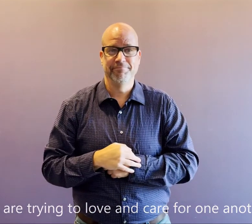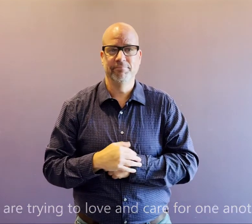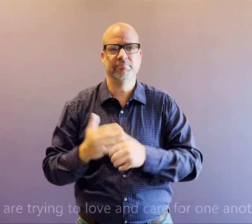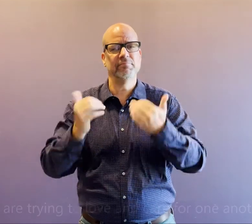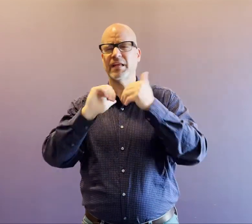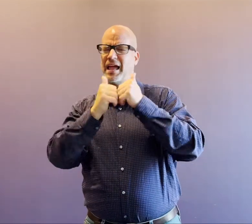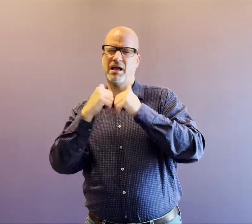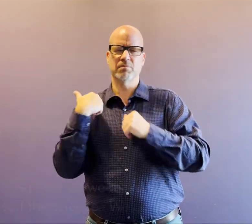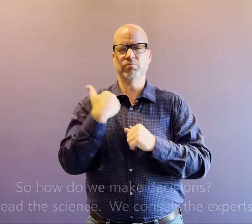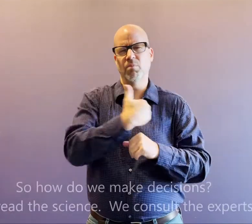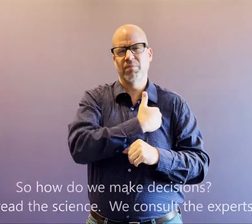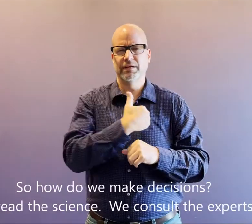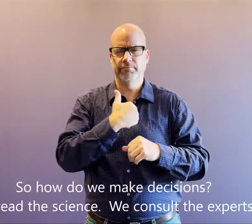and care for one another.